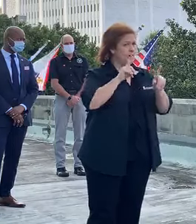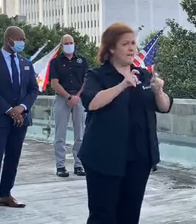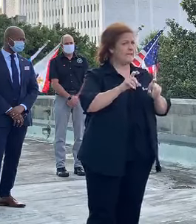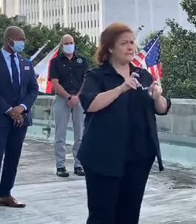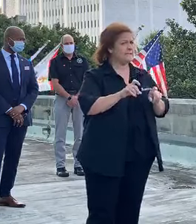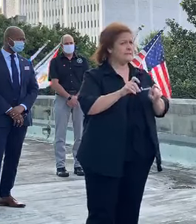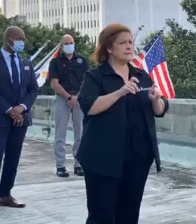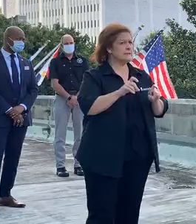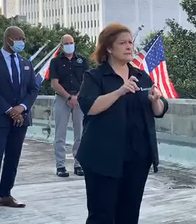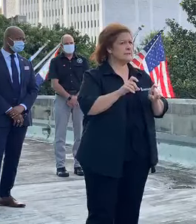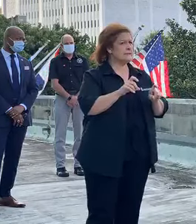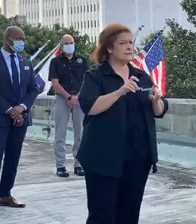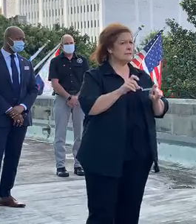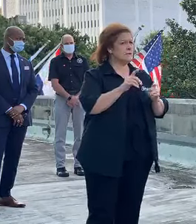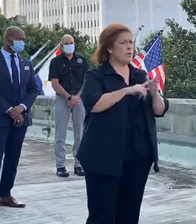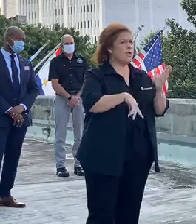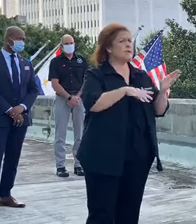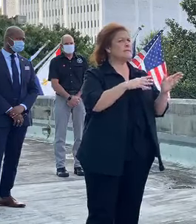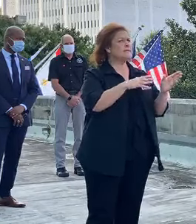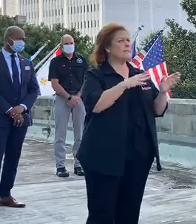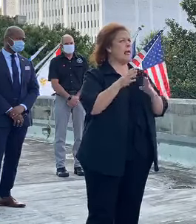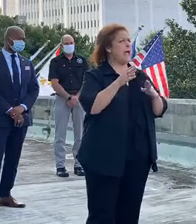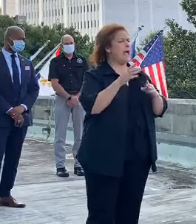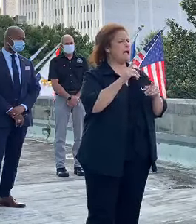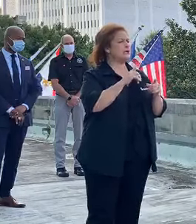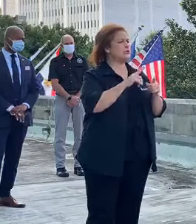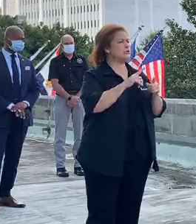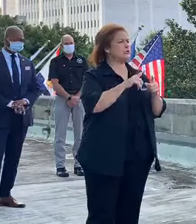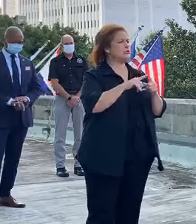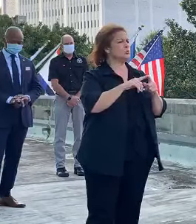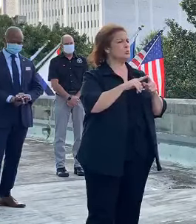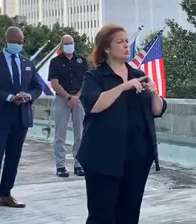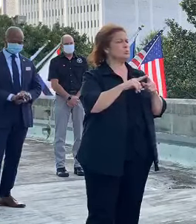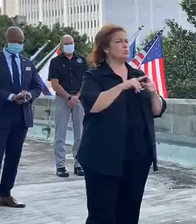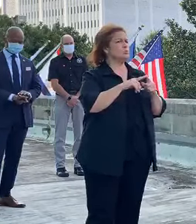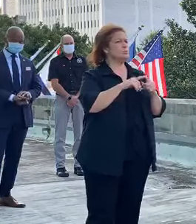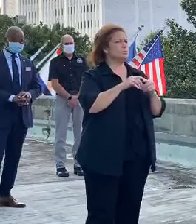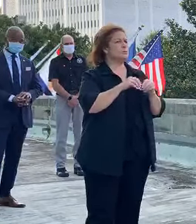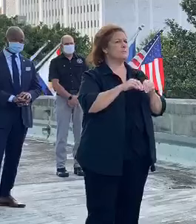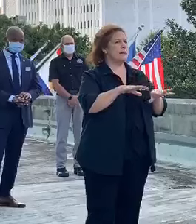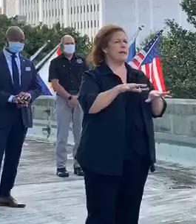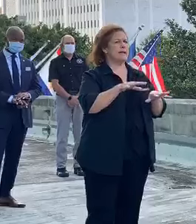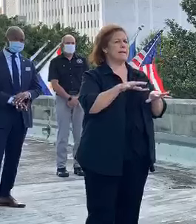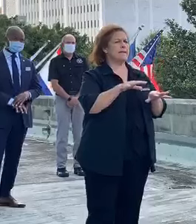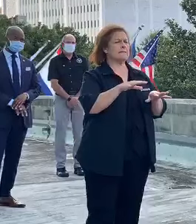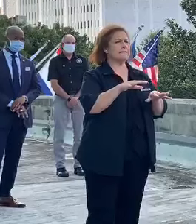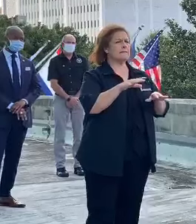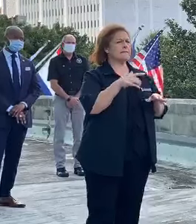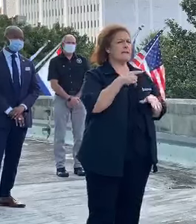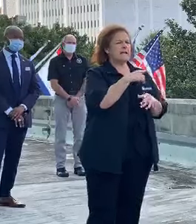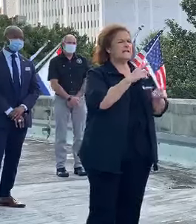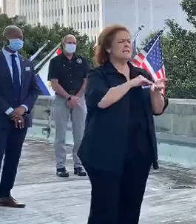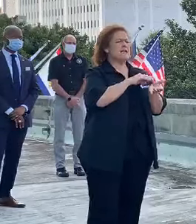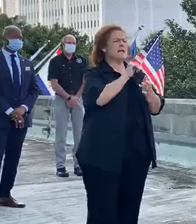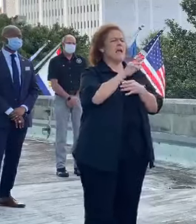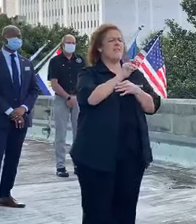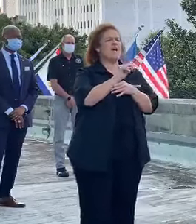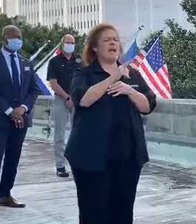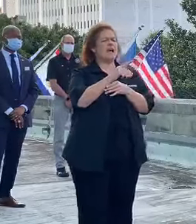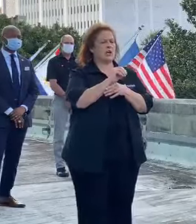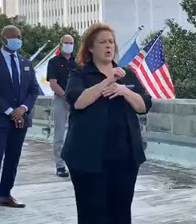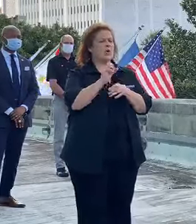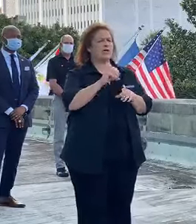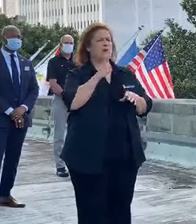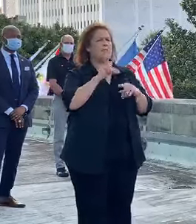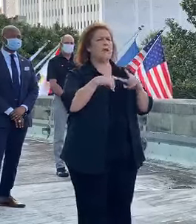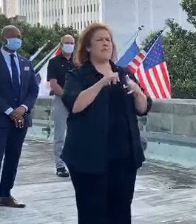does that look like? If not, what are the plans to expand that? Qualifies for testing. We have open testing. Dr. Vegno can speak to that. We've been doing that for weeks